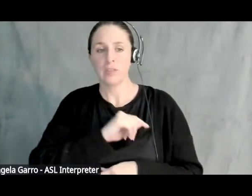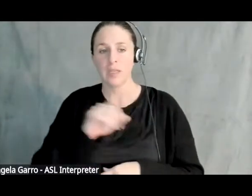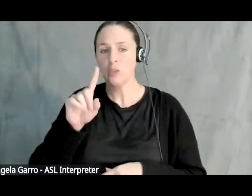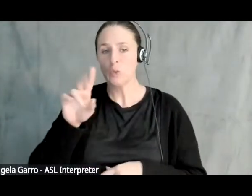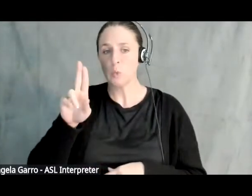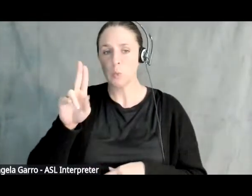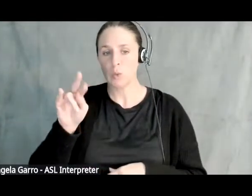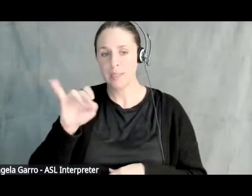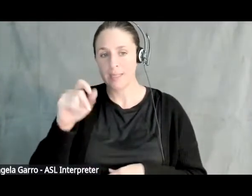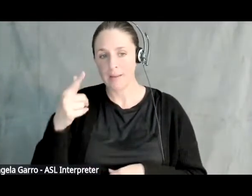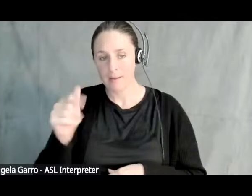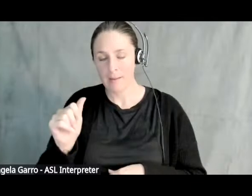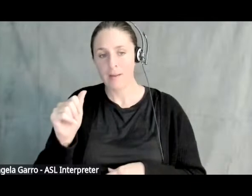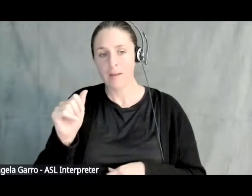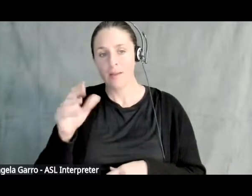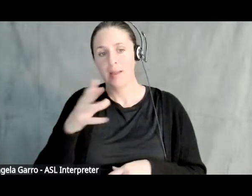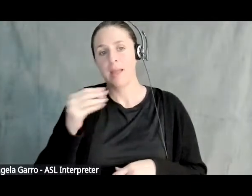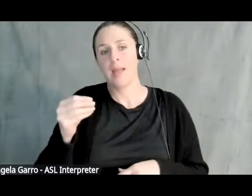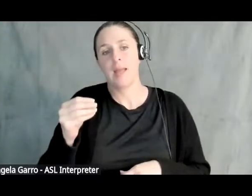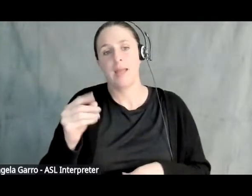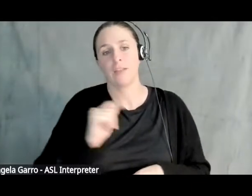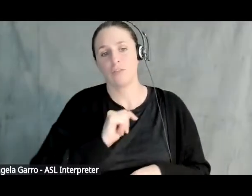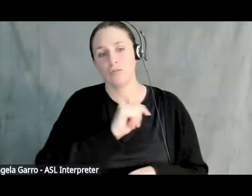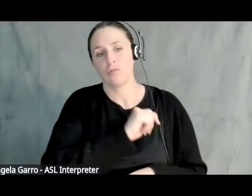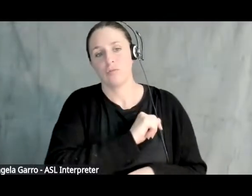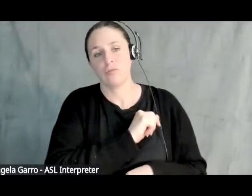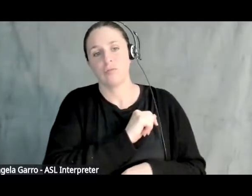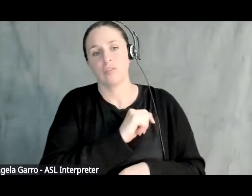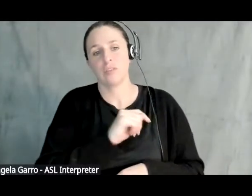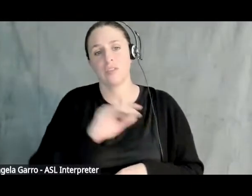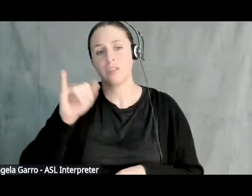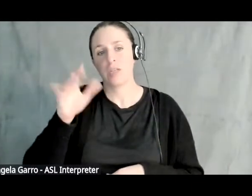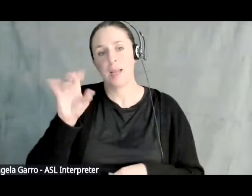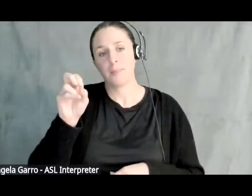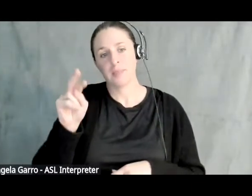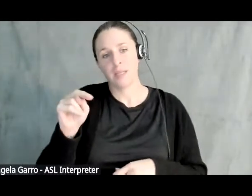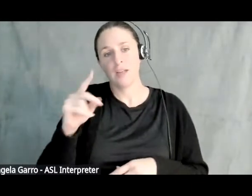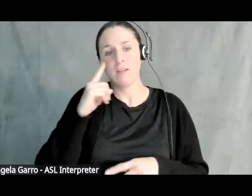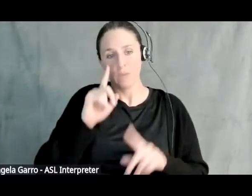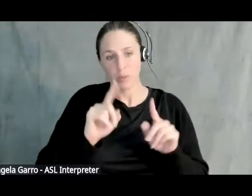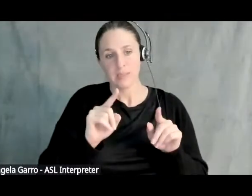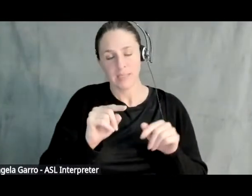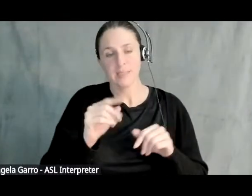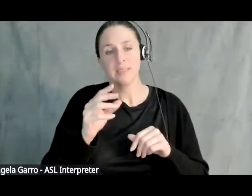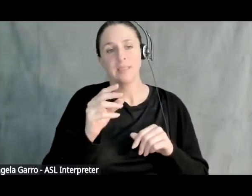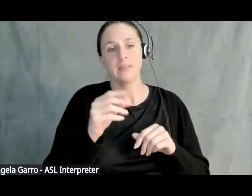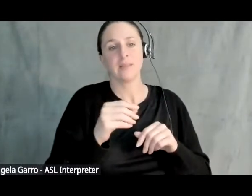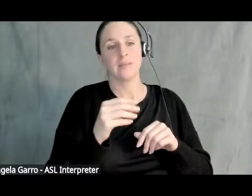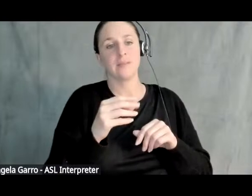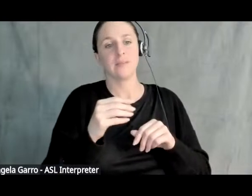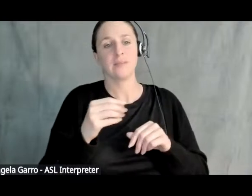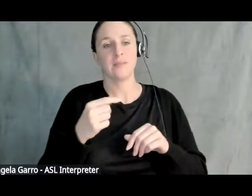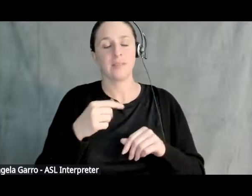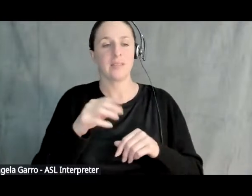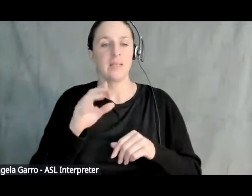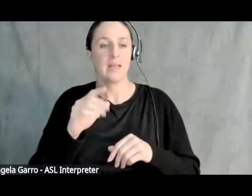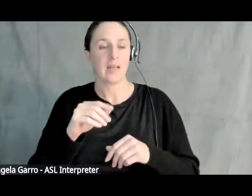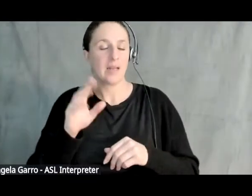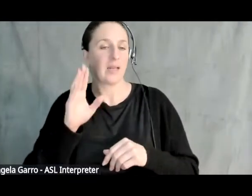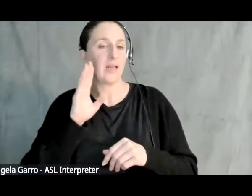Zuniga and Trustee Jennifer Jacobson for attending. And I would be amiss to